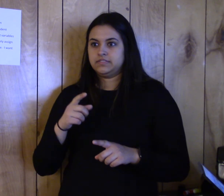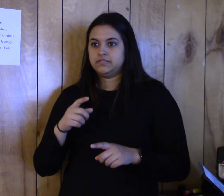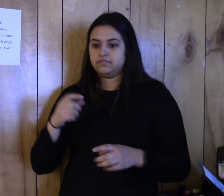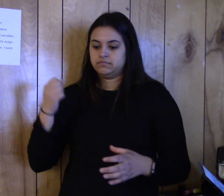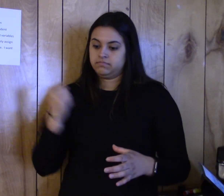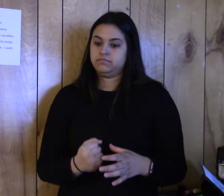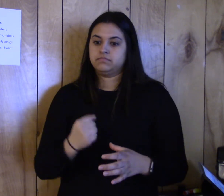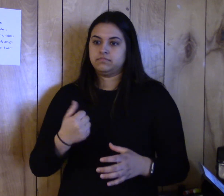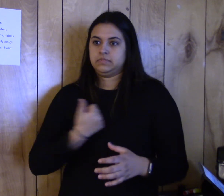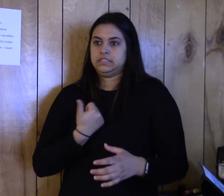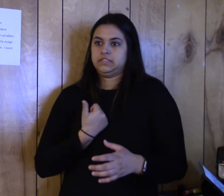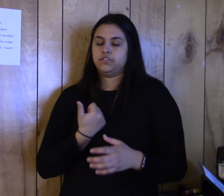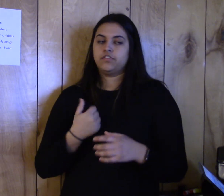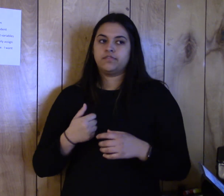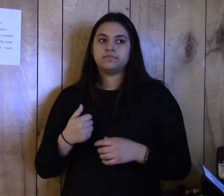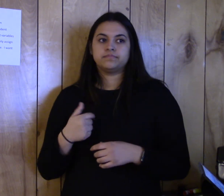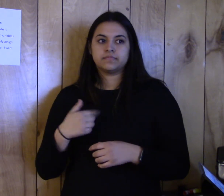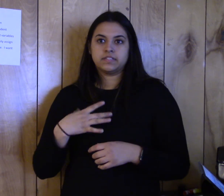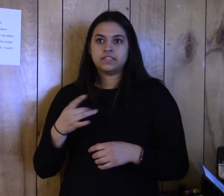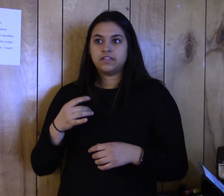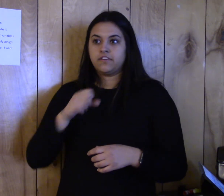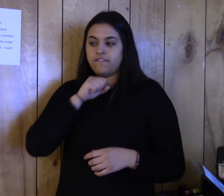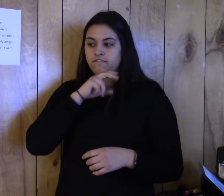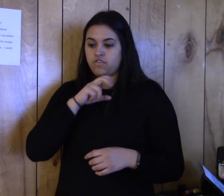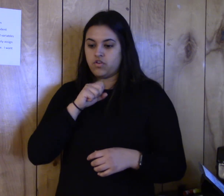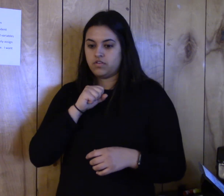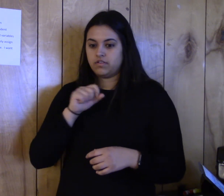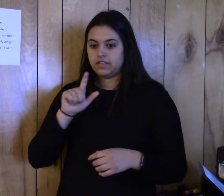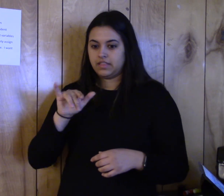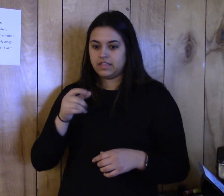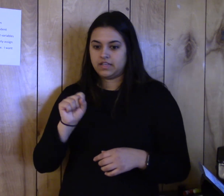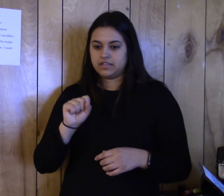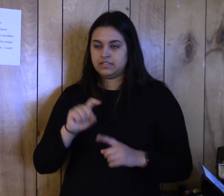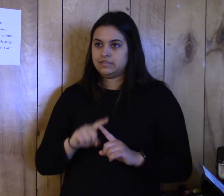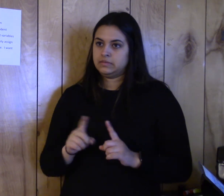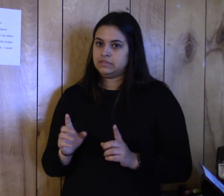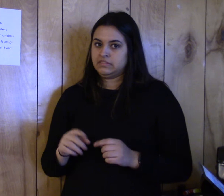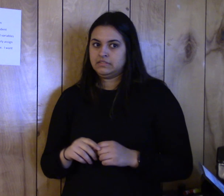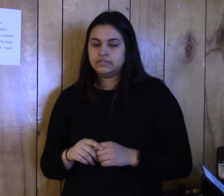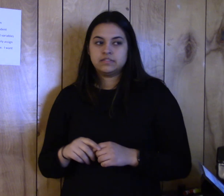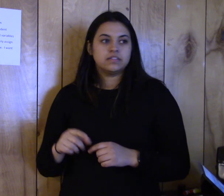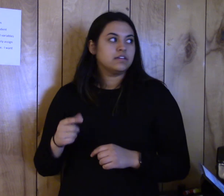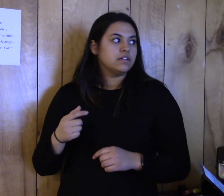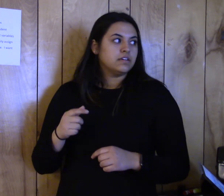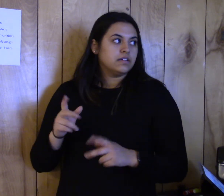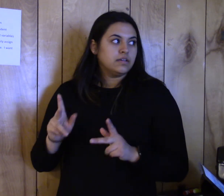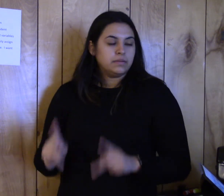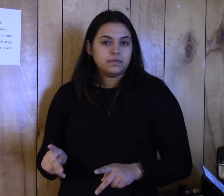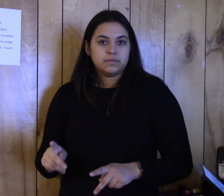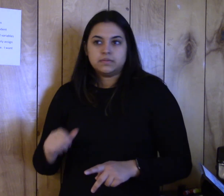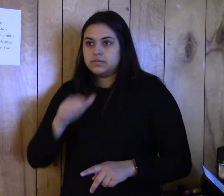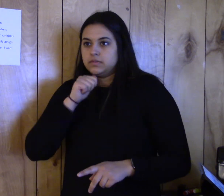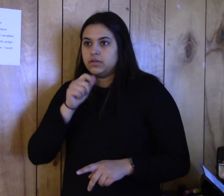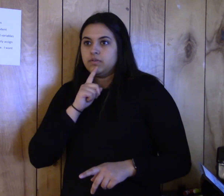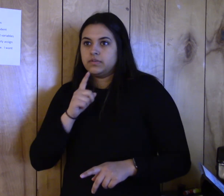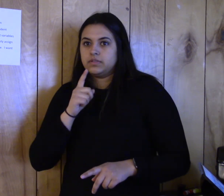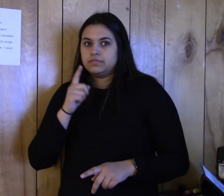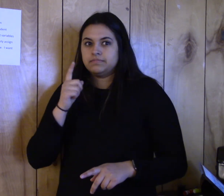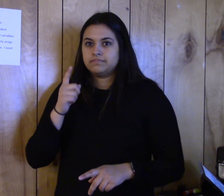that much. But the thing is, that is a different setup. People are not as likely to get upset about you killing a frog as they are killing